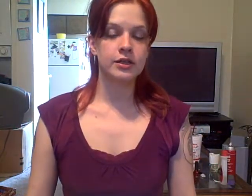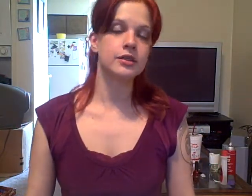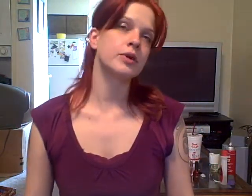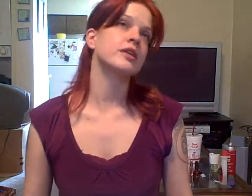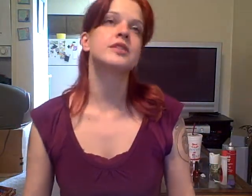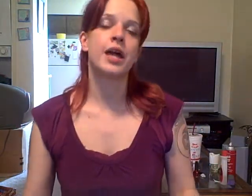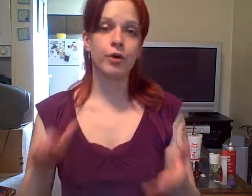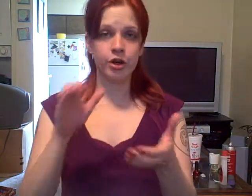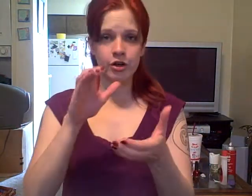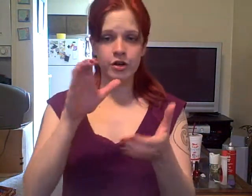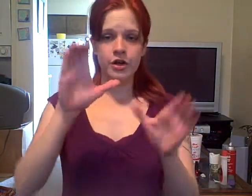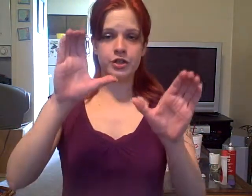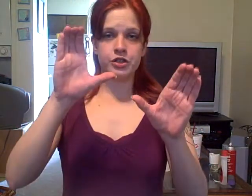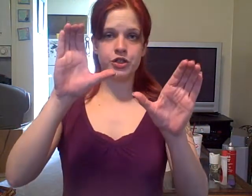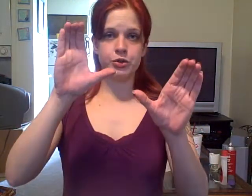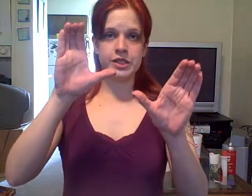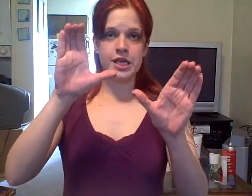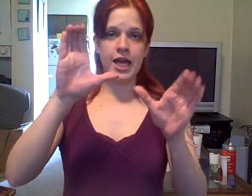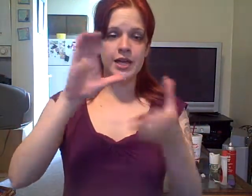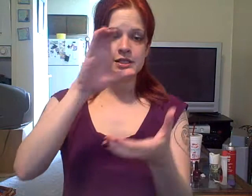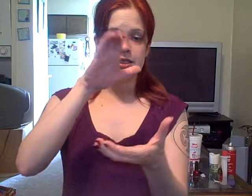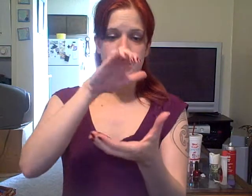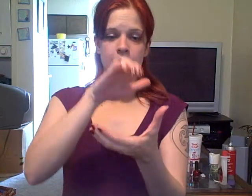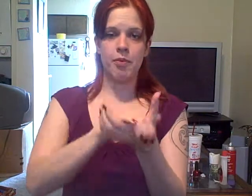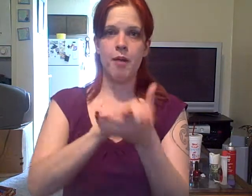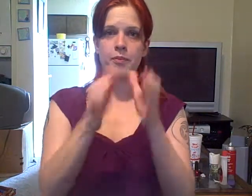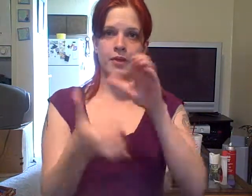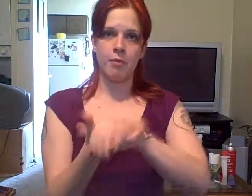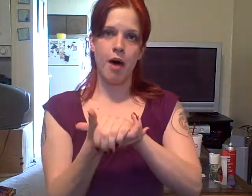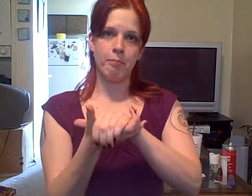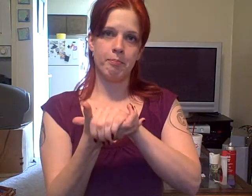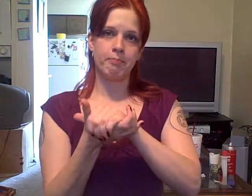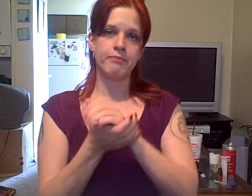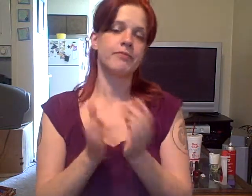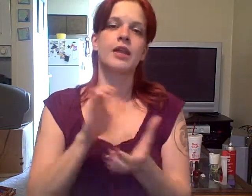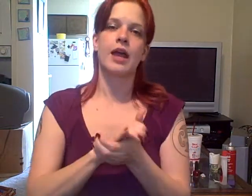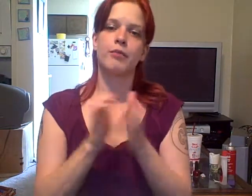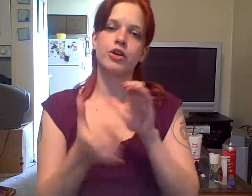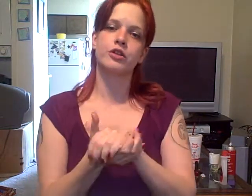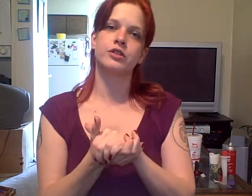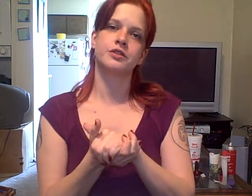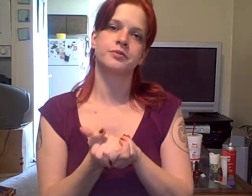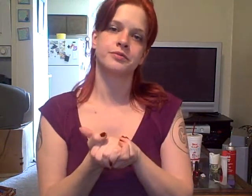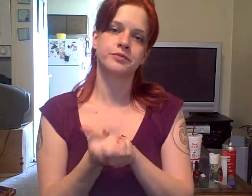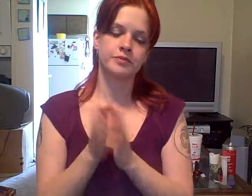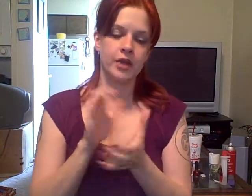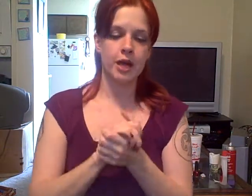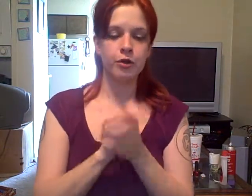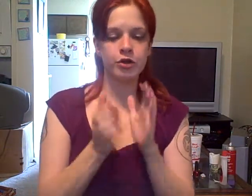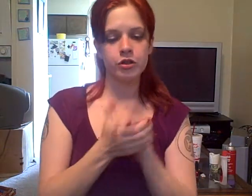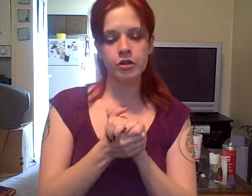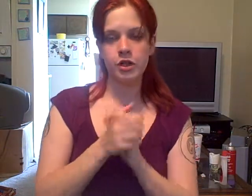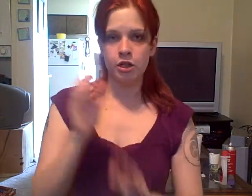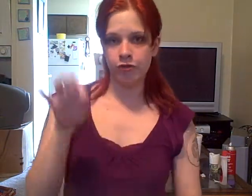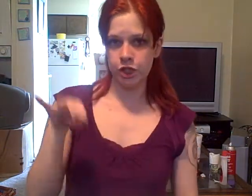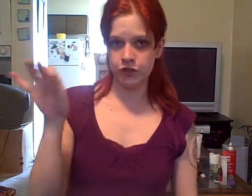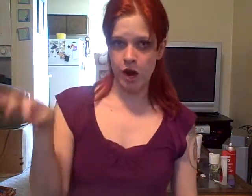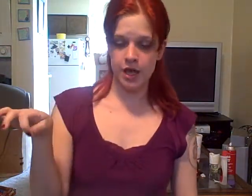What else? Hamburger, 2 C hands, and they pop and then pop. Hamburger. Hamburger, French